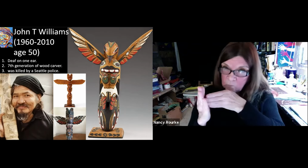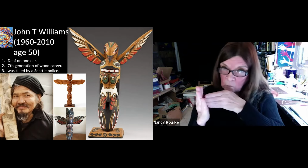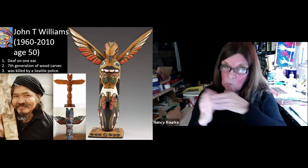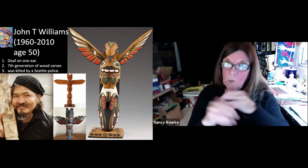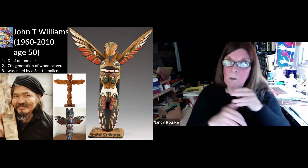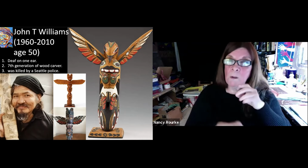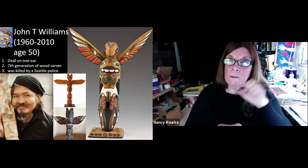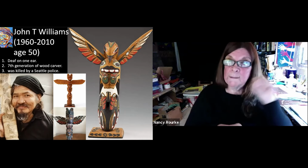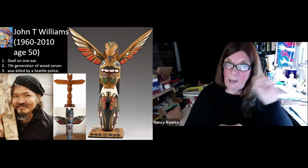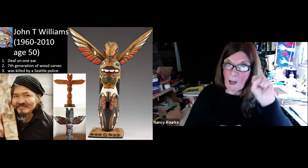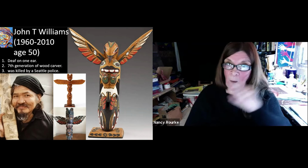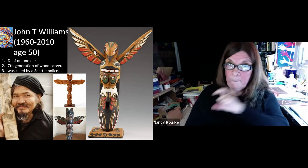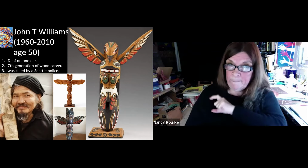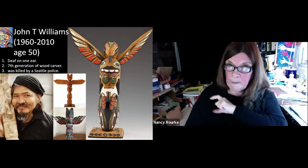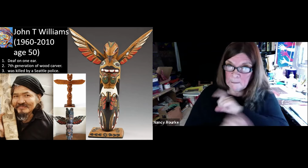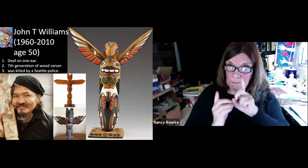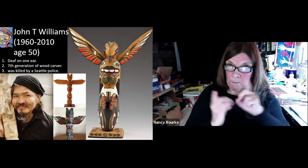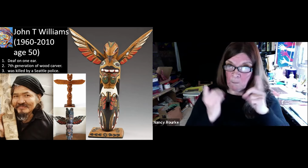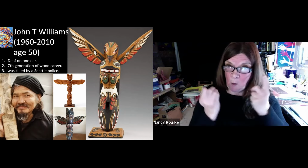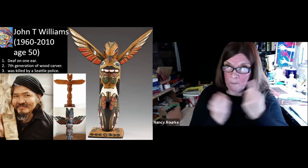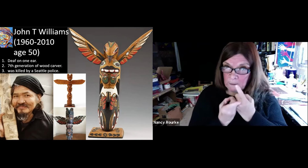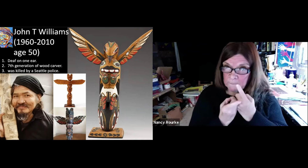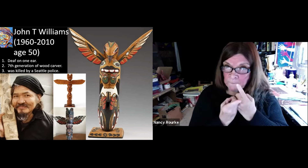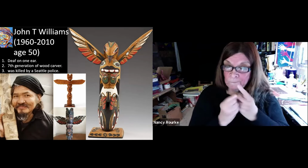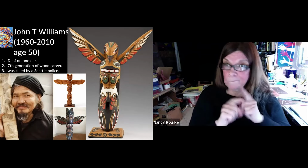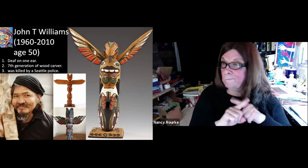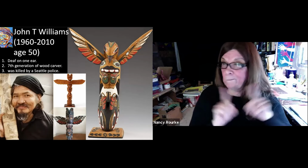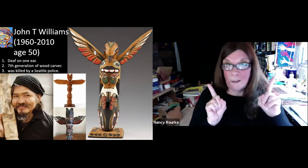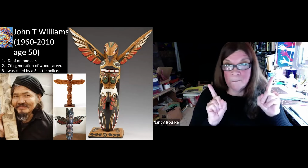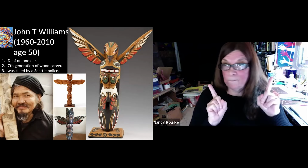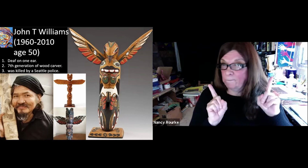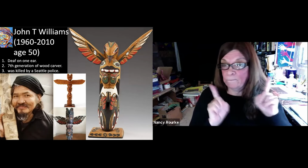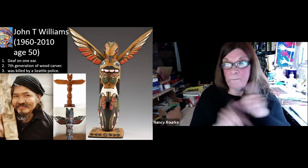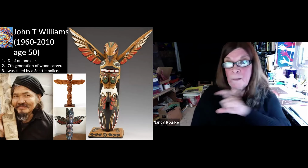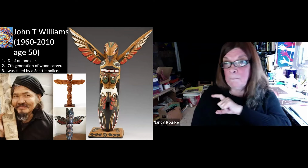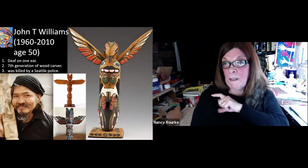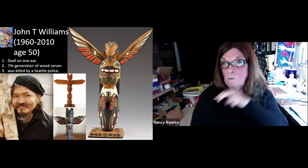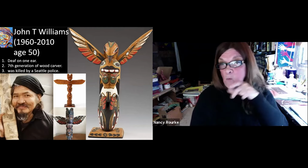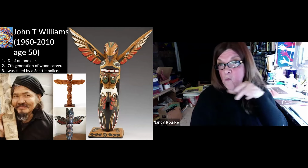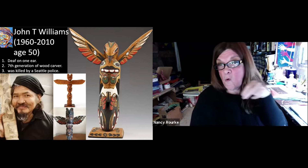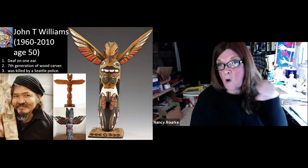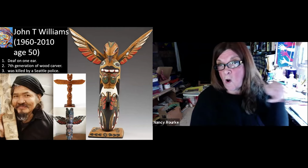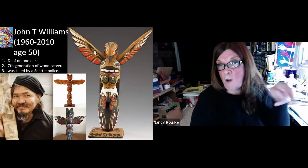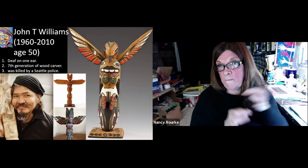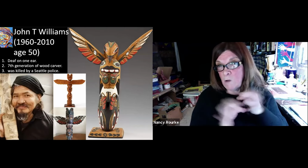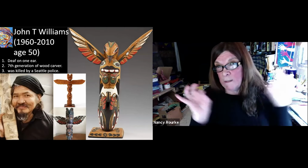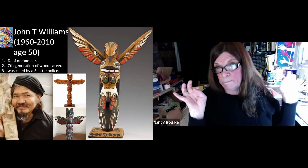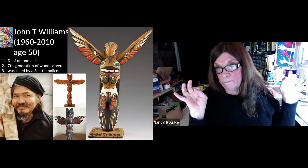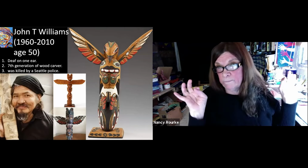The tribe filed a lawsuit against the Seattle Police Department. However,